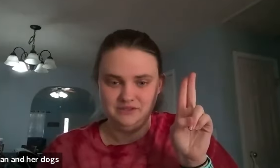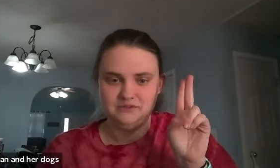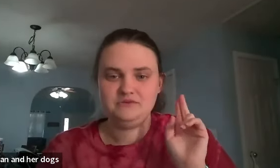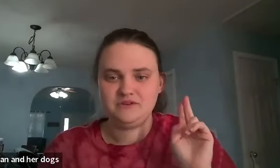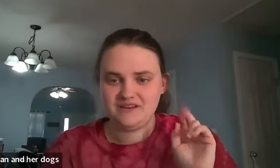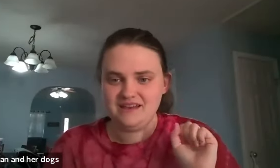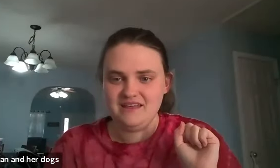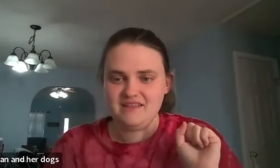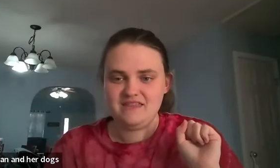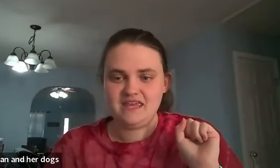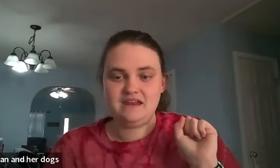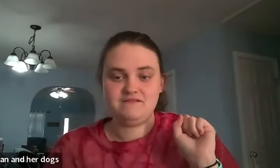you, good. Then